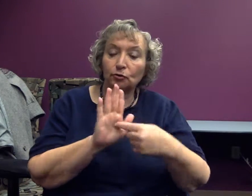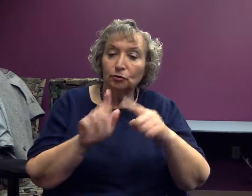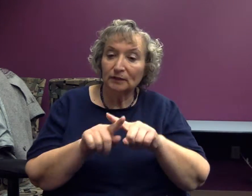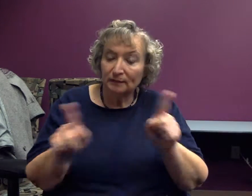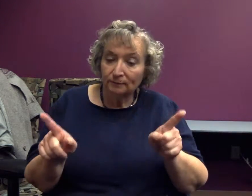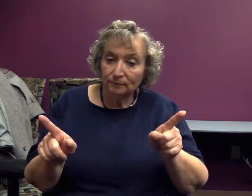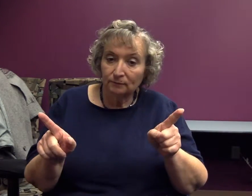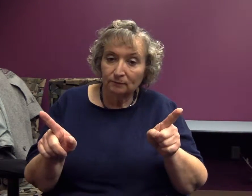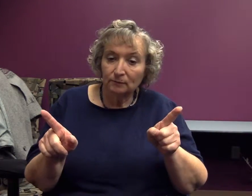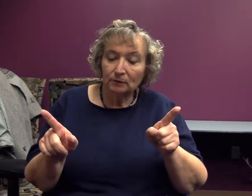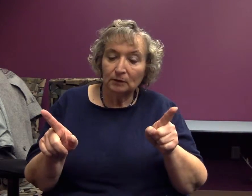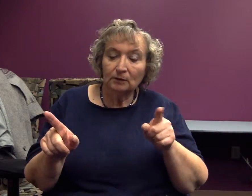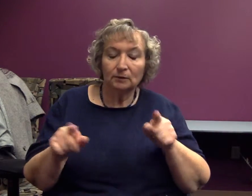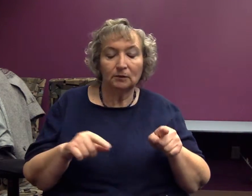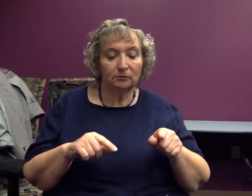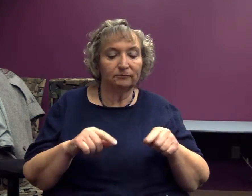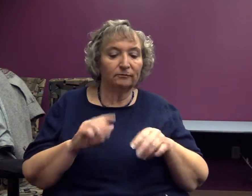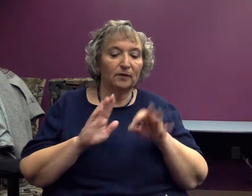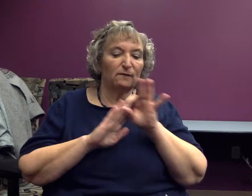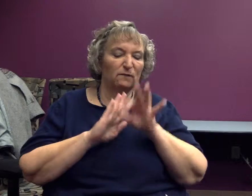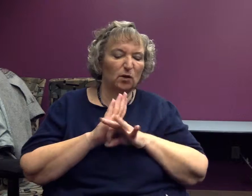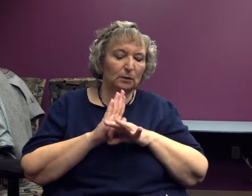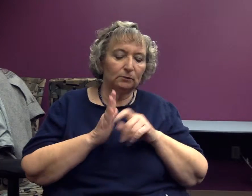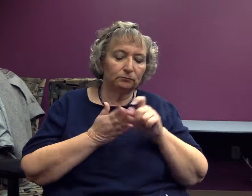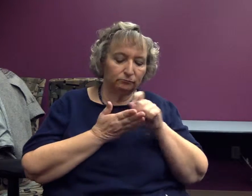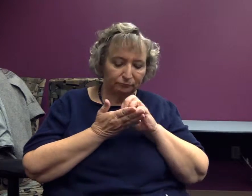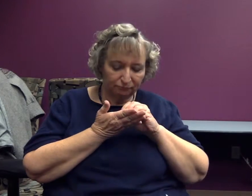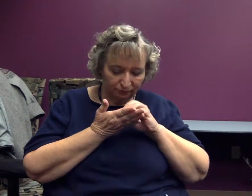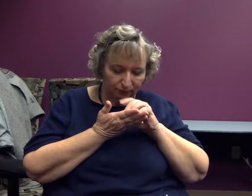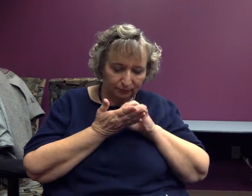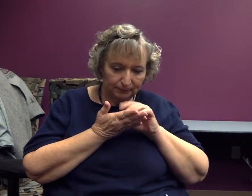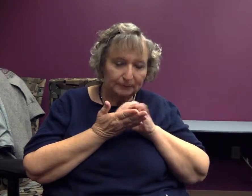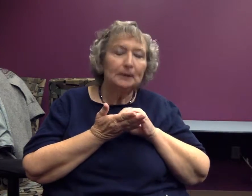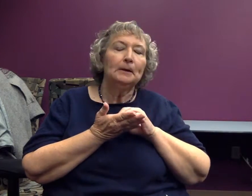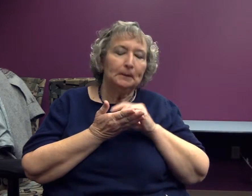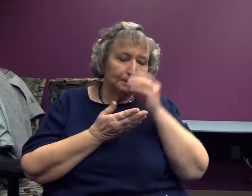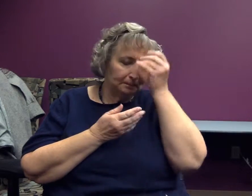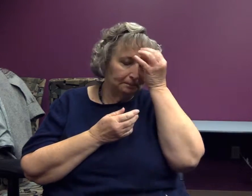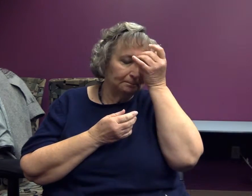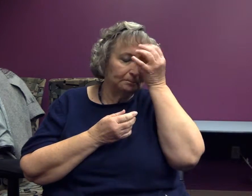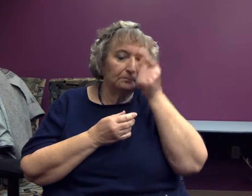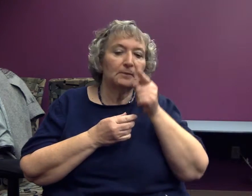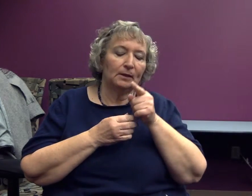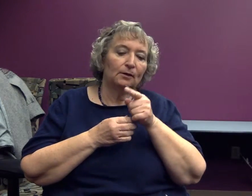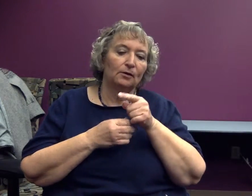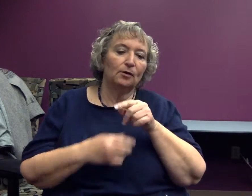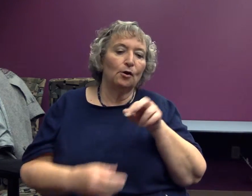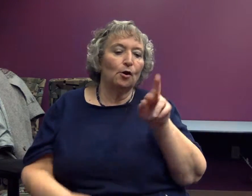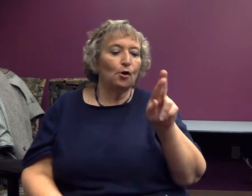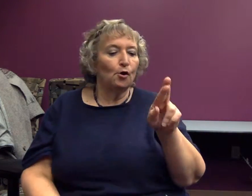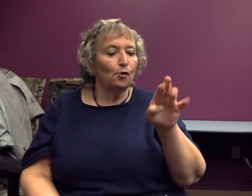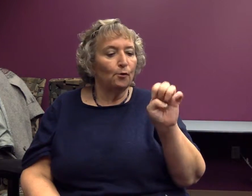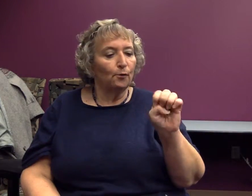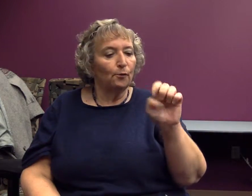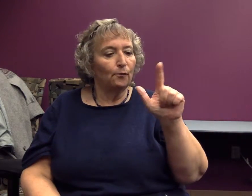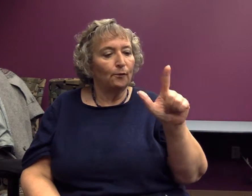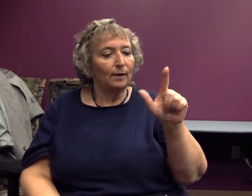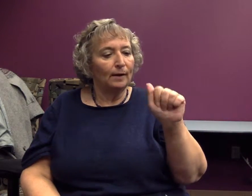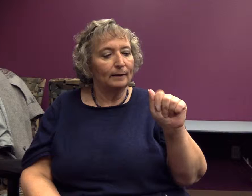a little formula, which is really easy, I'll show you in just a bit. You come up with the relative humidity, or actually what the humidity is in the